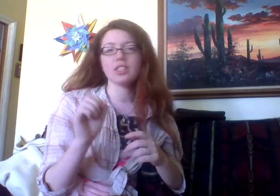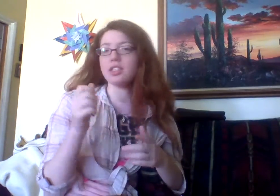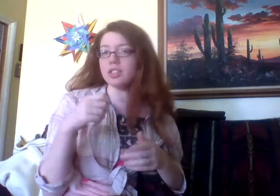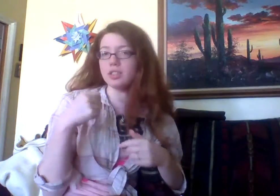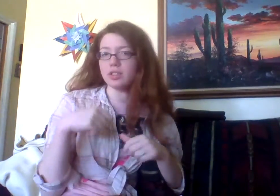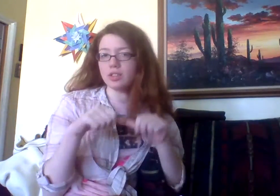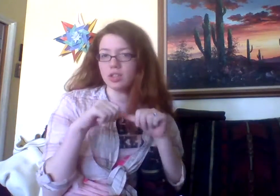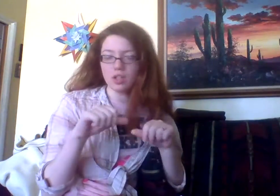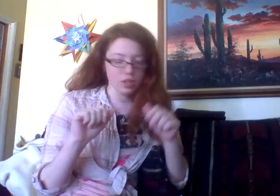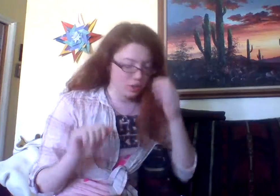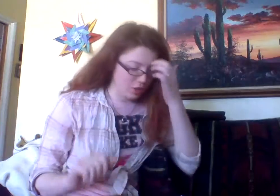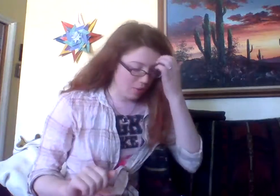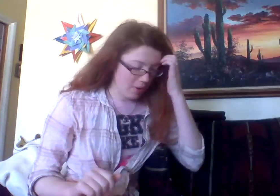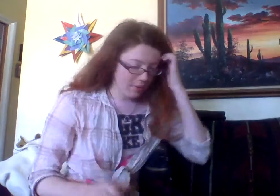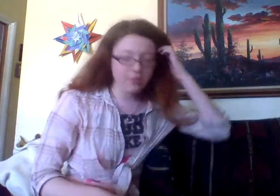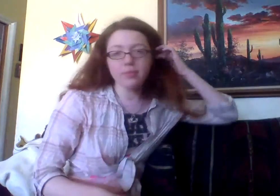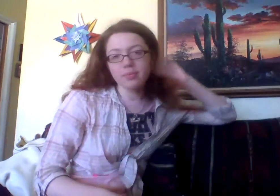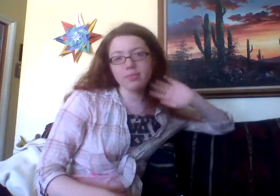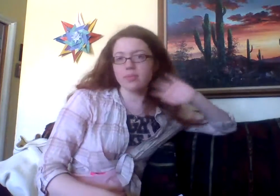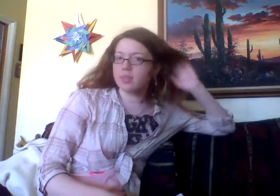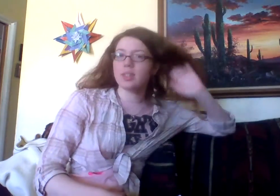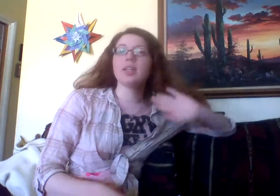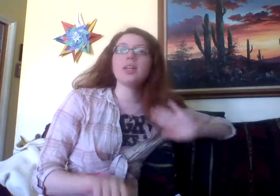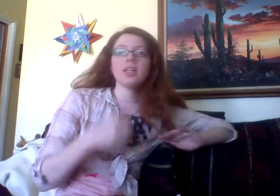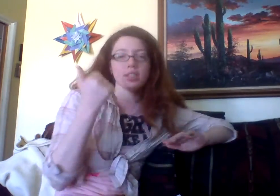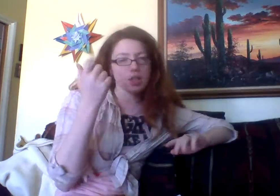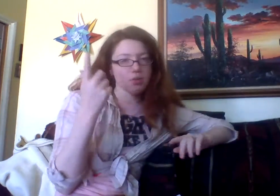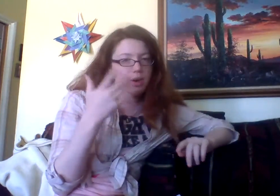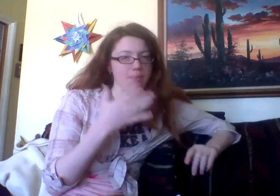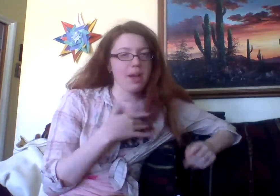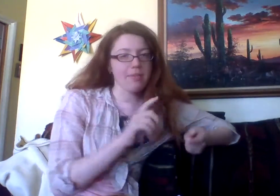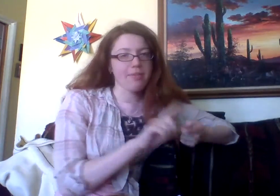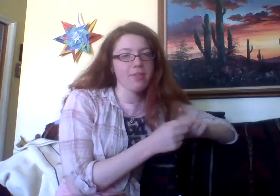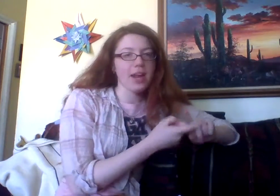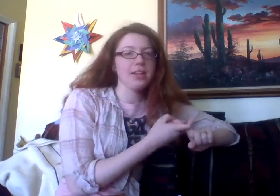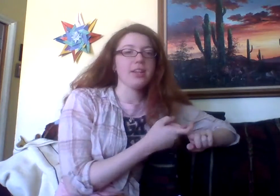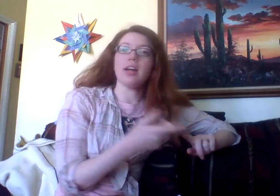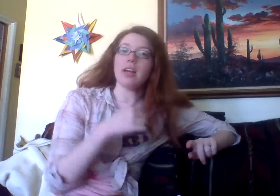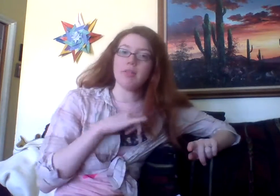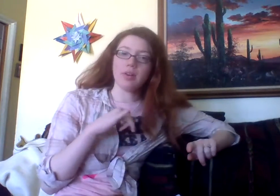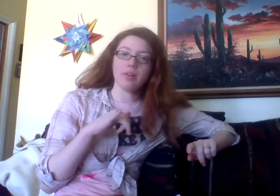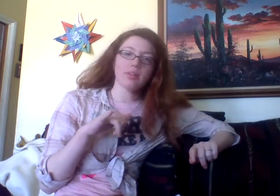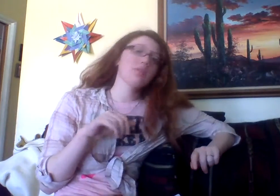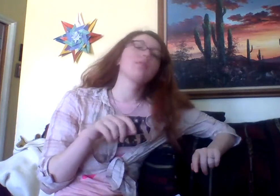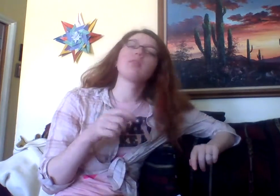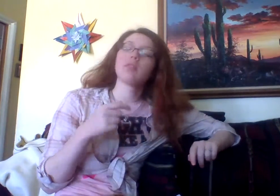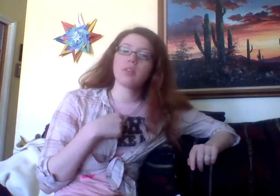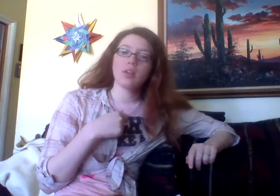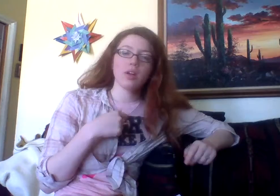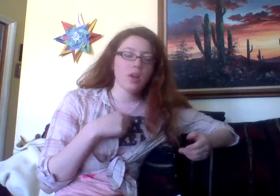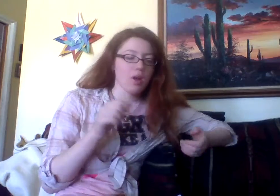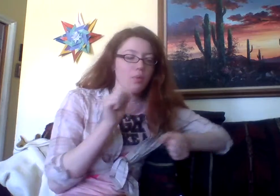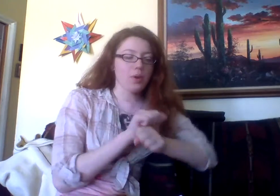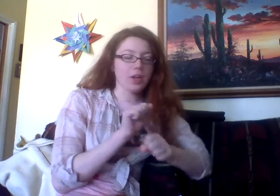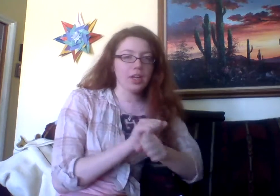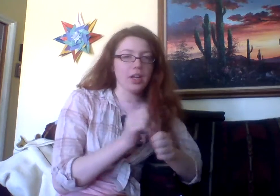context, and so on. This is another one my friend and I were working